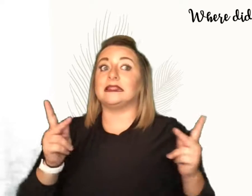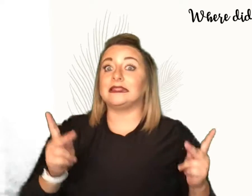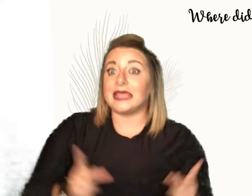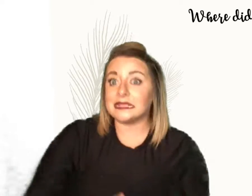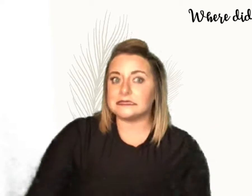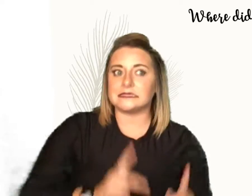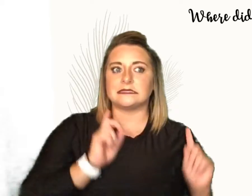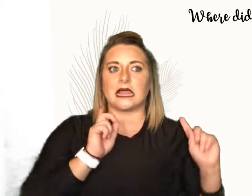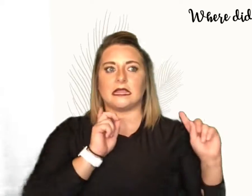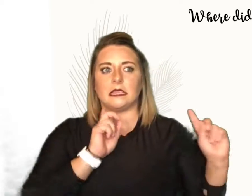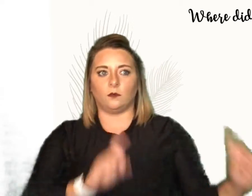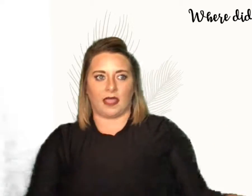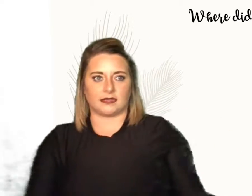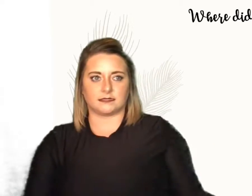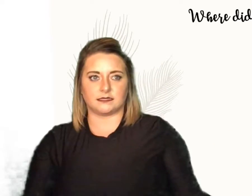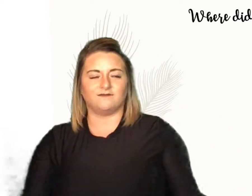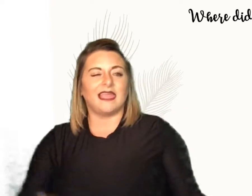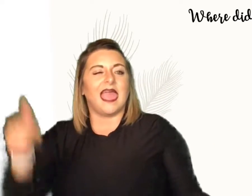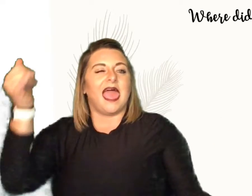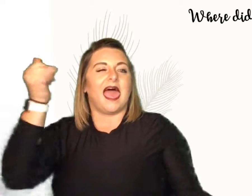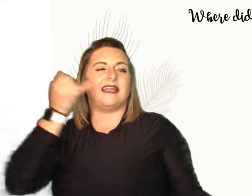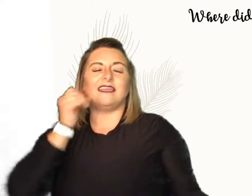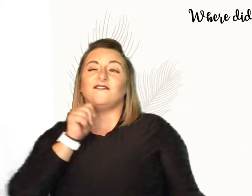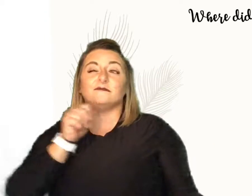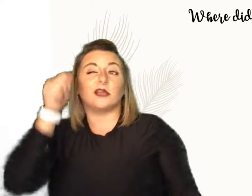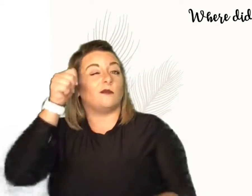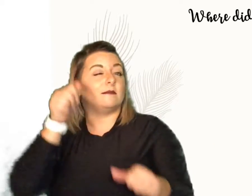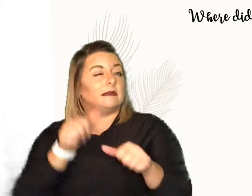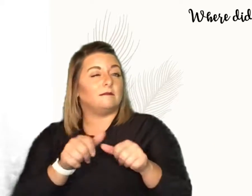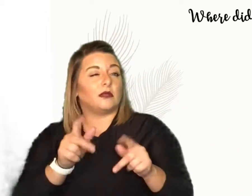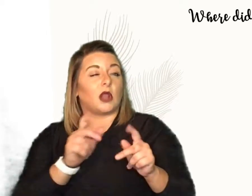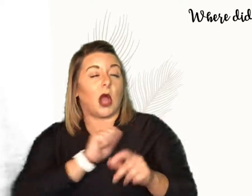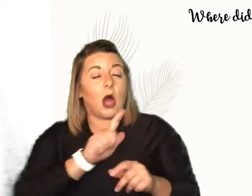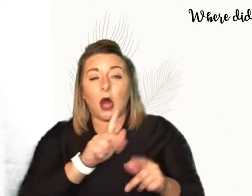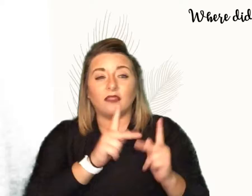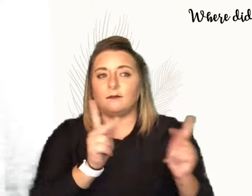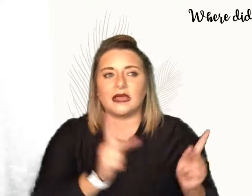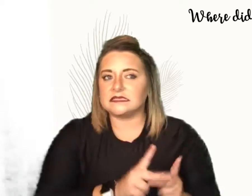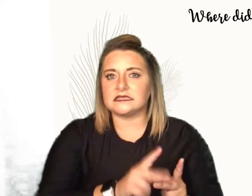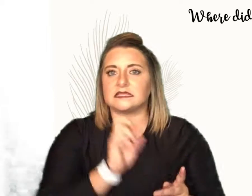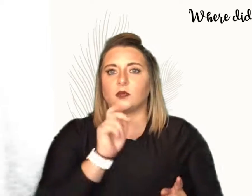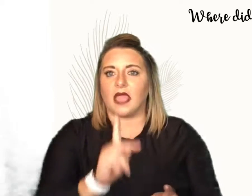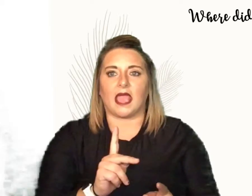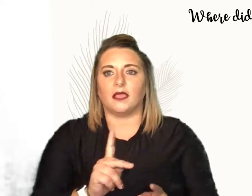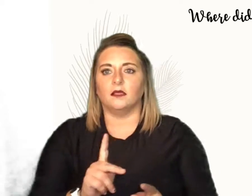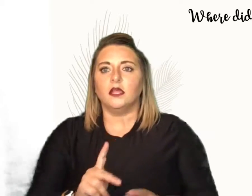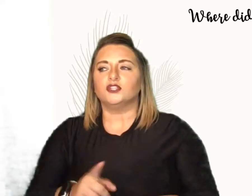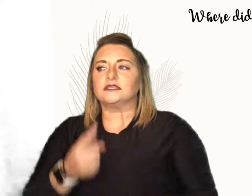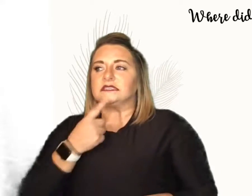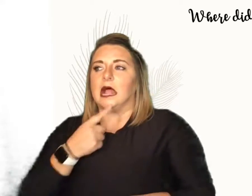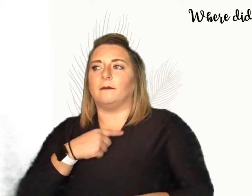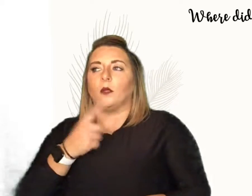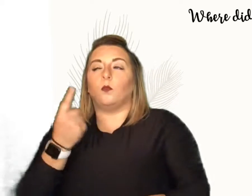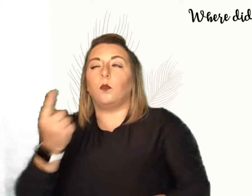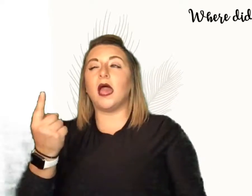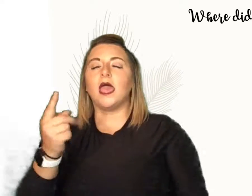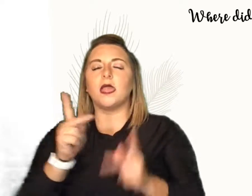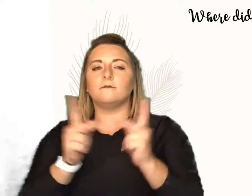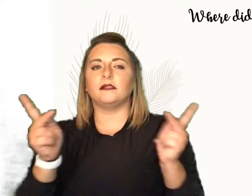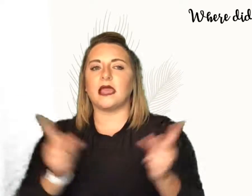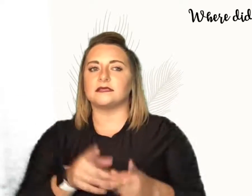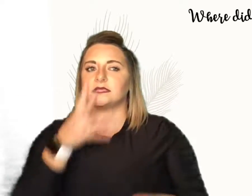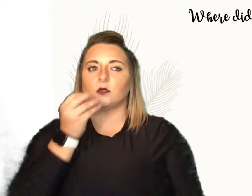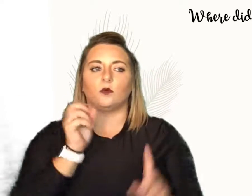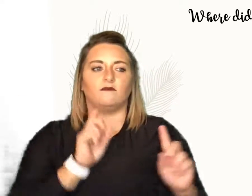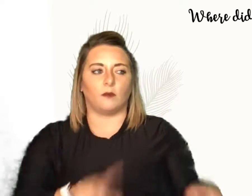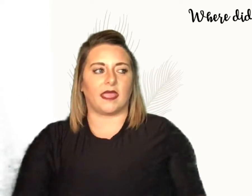some places that he went. And if you don't remember all the places, that's okay. Just tell me